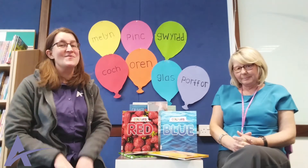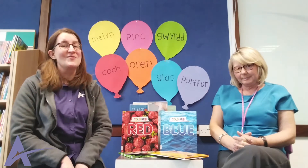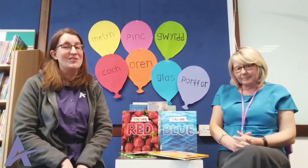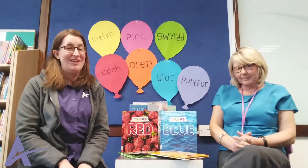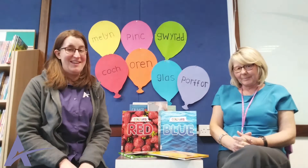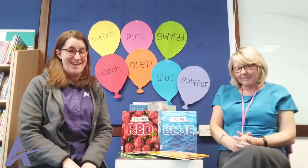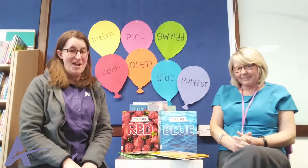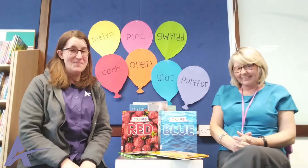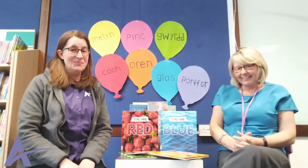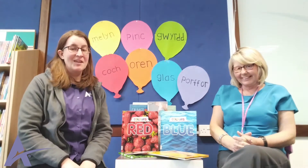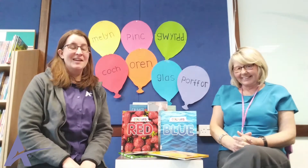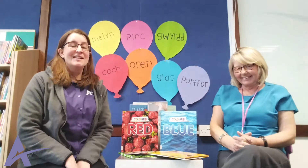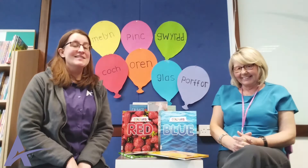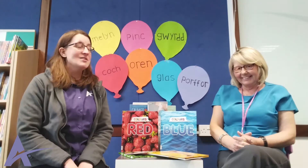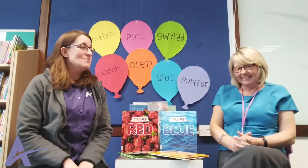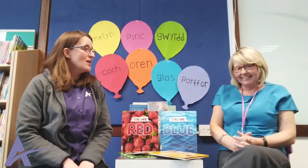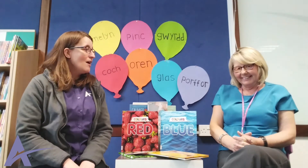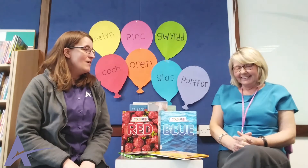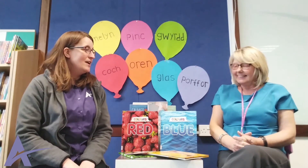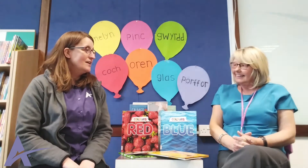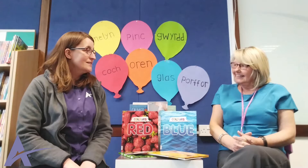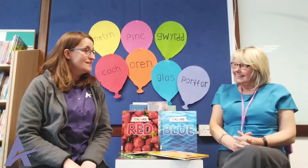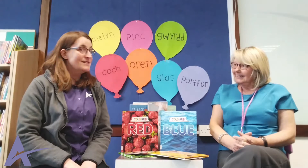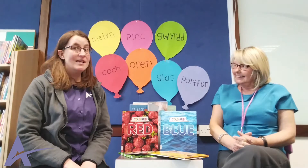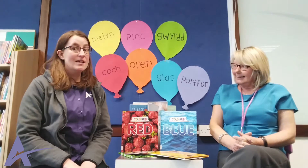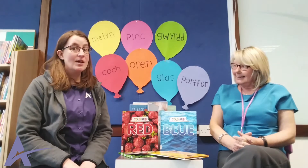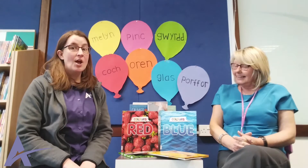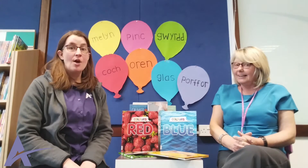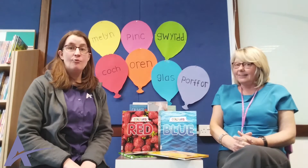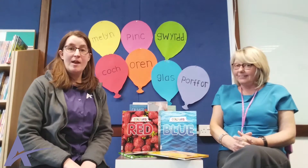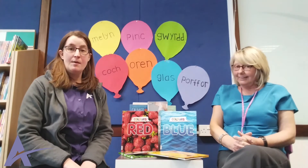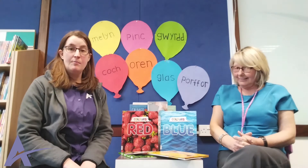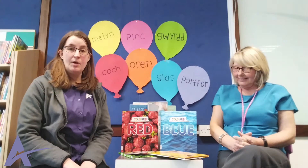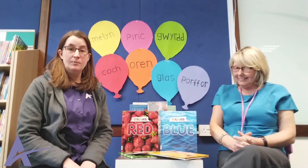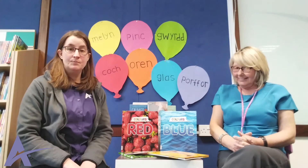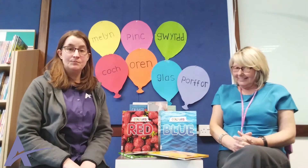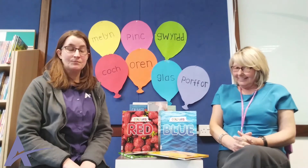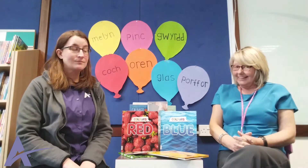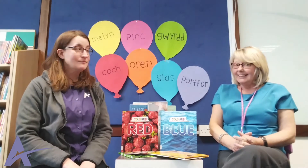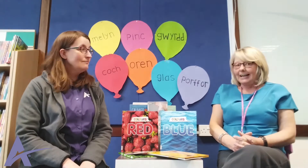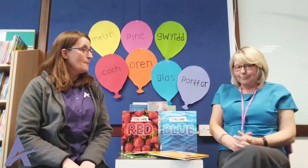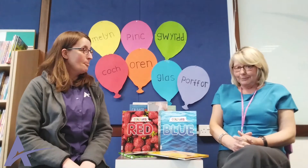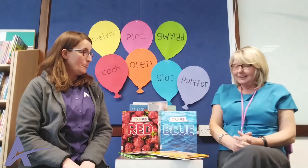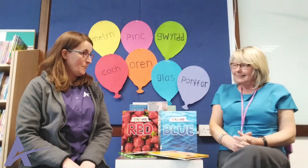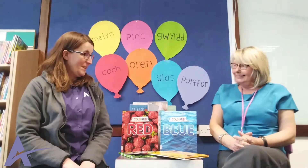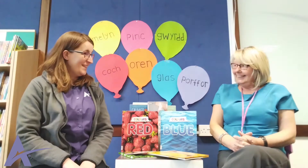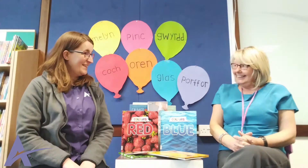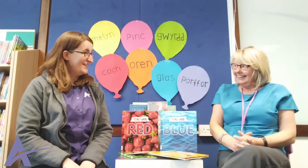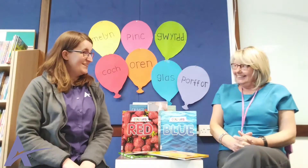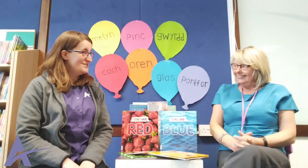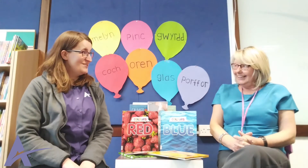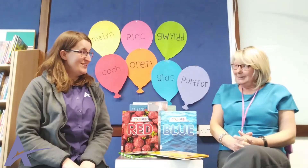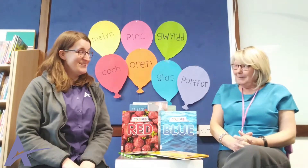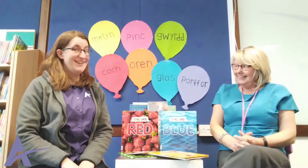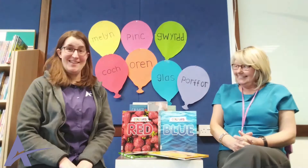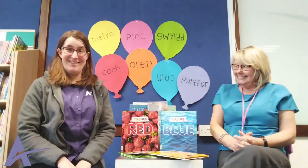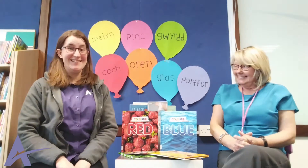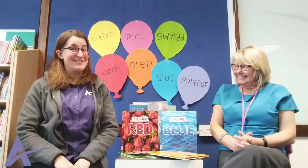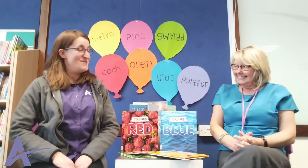got here. So we're going to sing a rainbow. Absolutely. You ready, Maz? I think so,